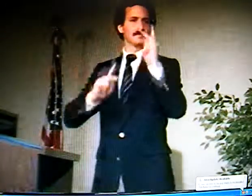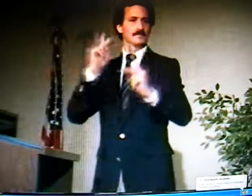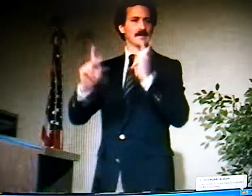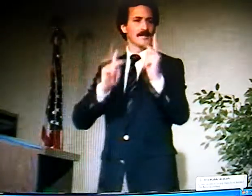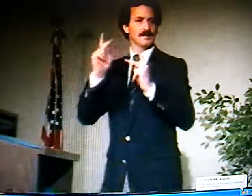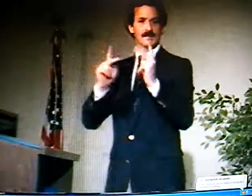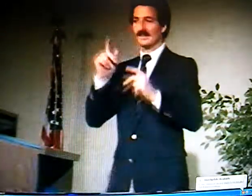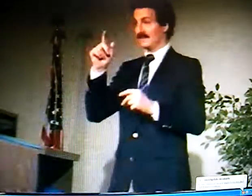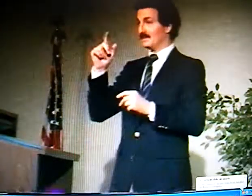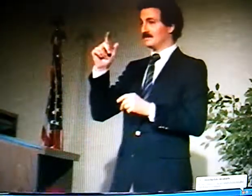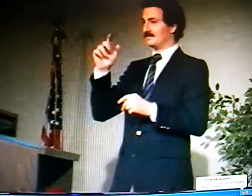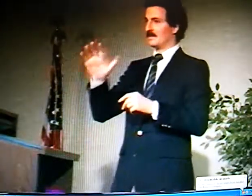lot of money.